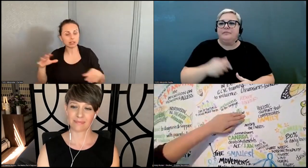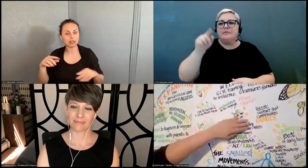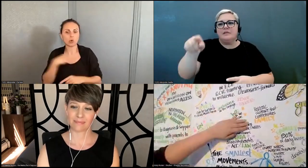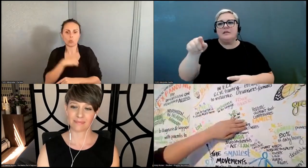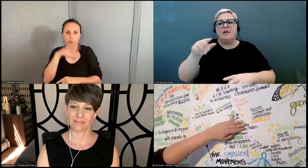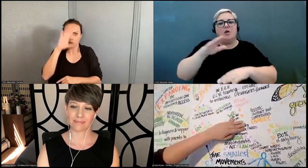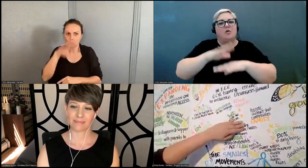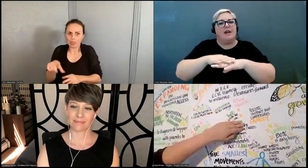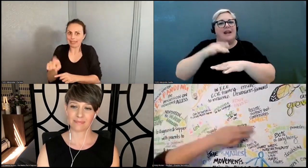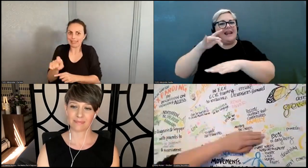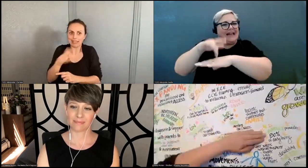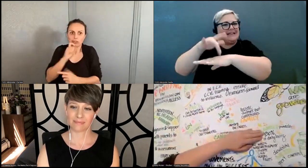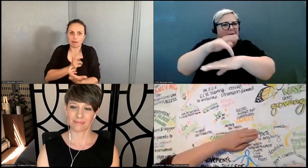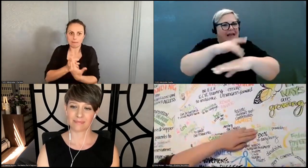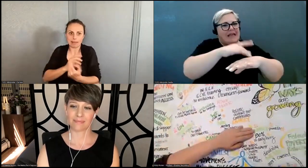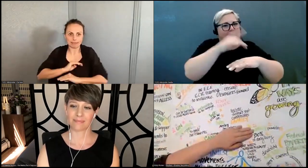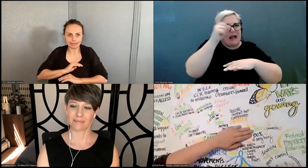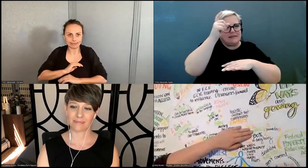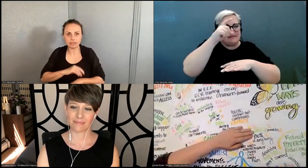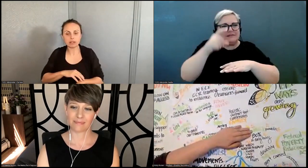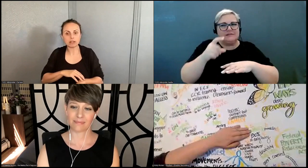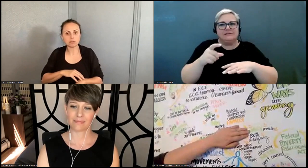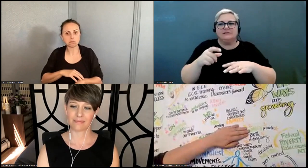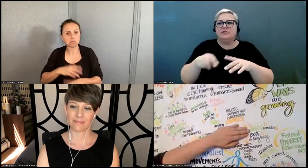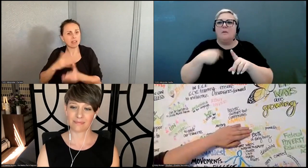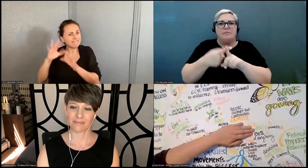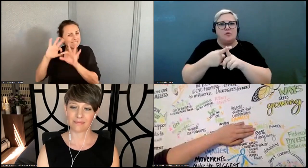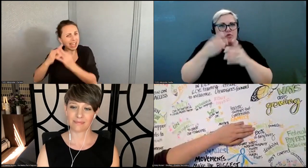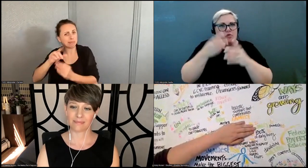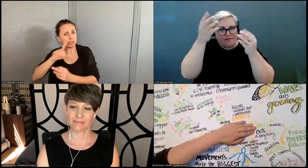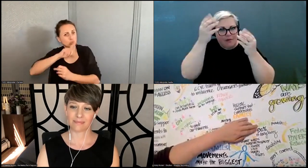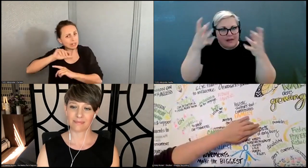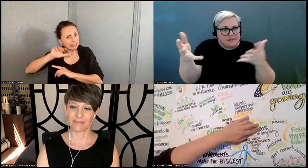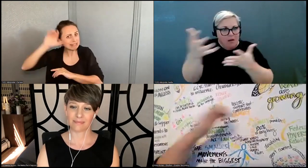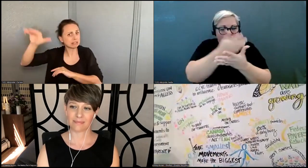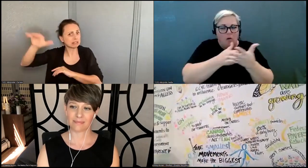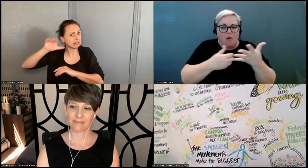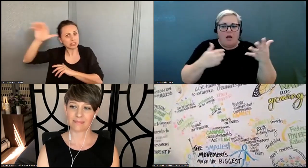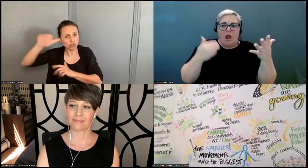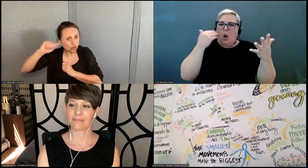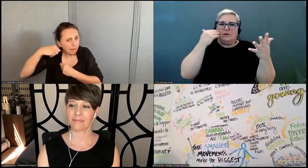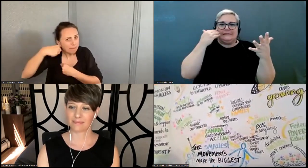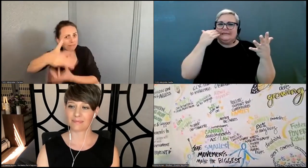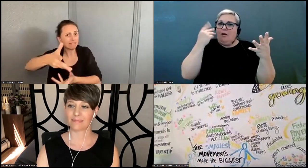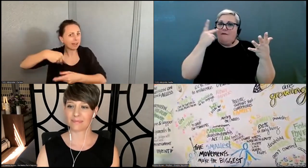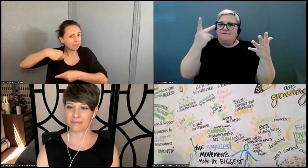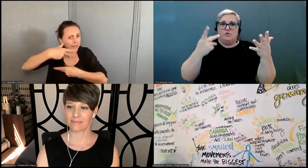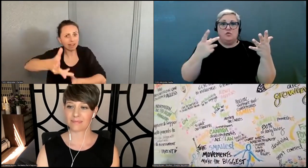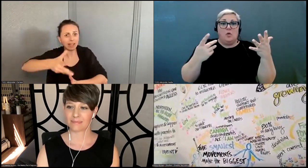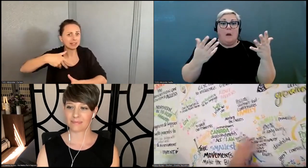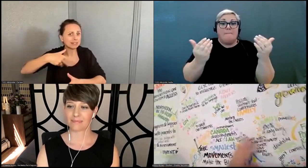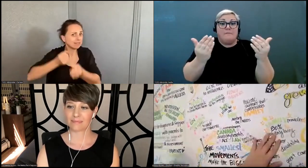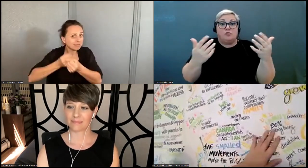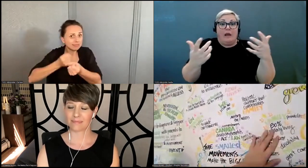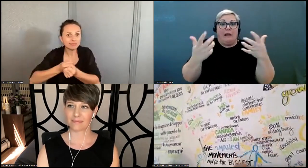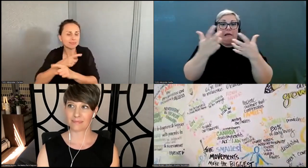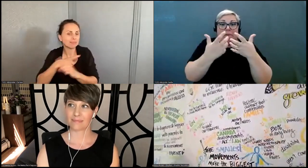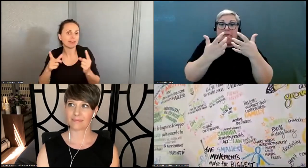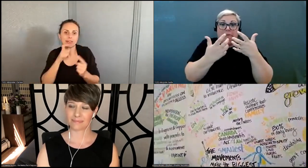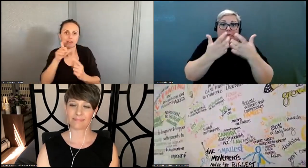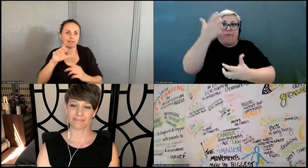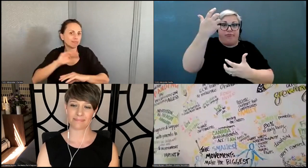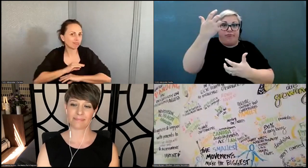the needs are not being met despite families really stepping in to provide so much of the support for daily